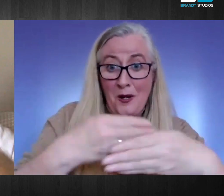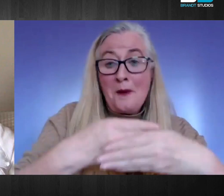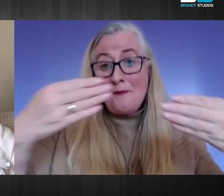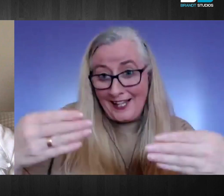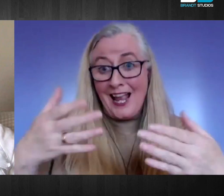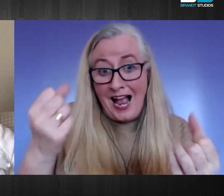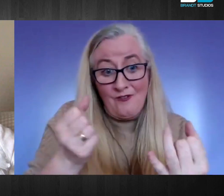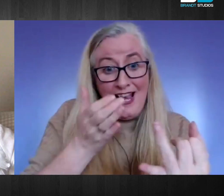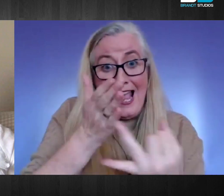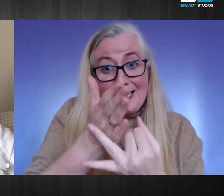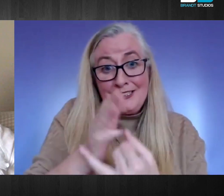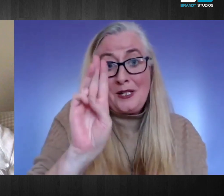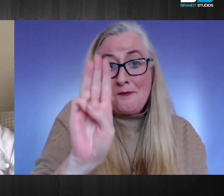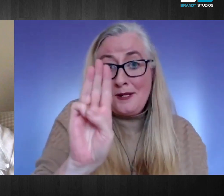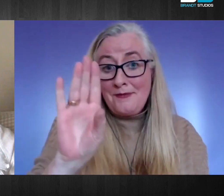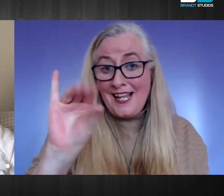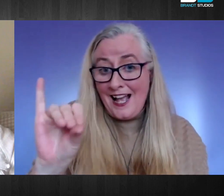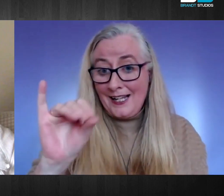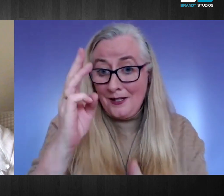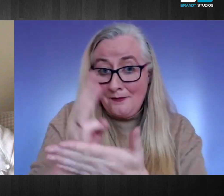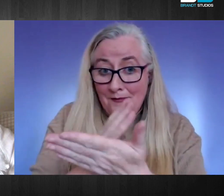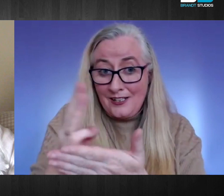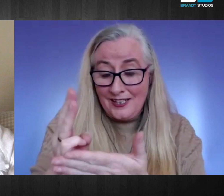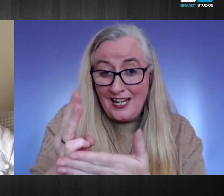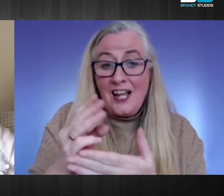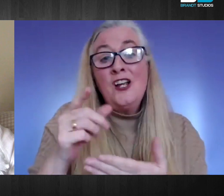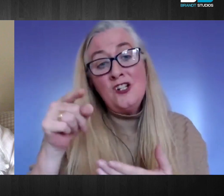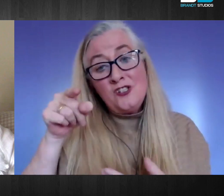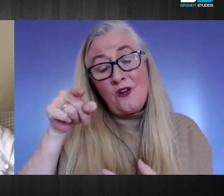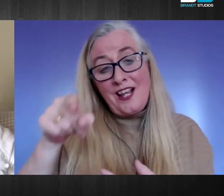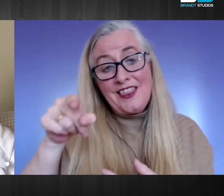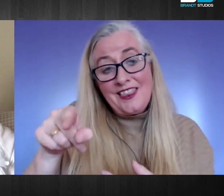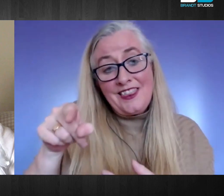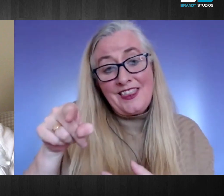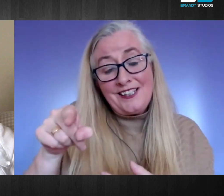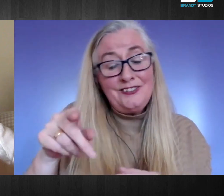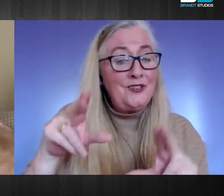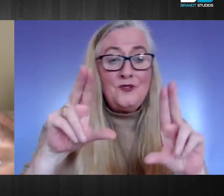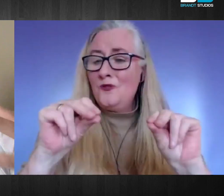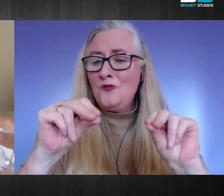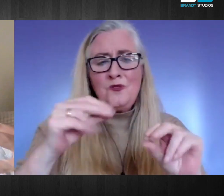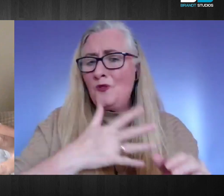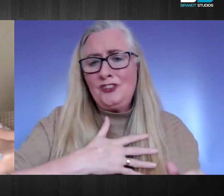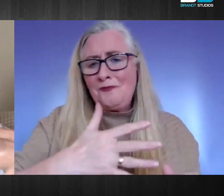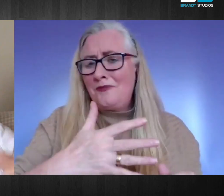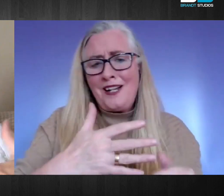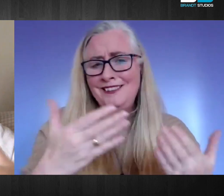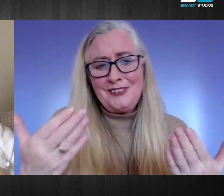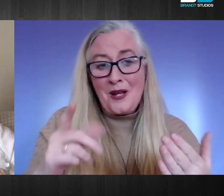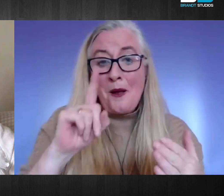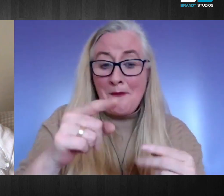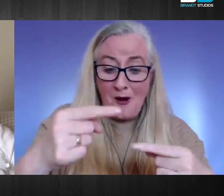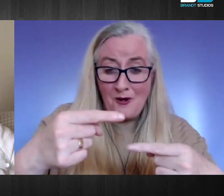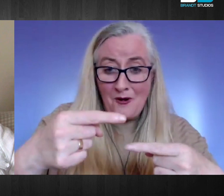moment, which I suppose in many ways is no surprise. And coming back to the theme of